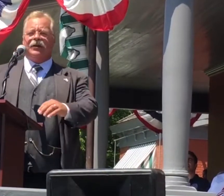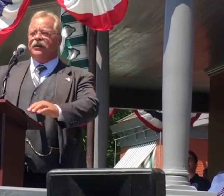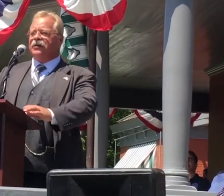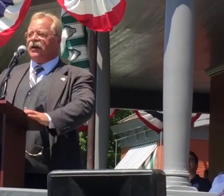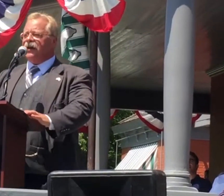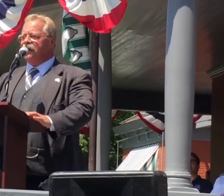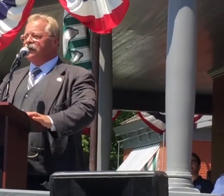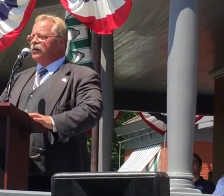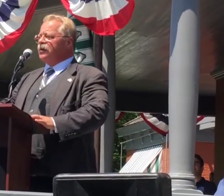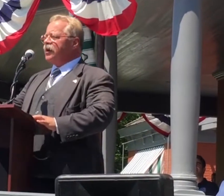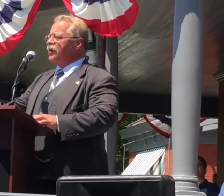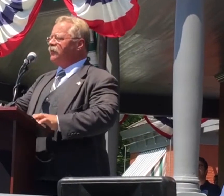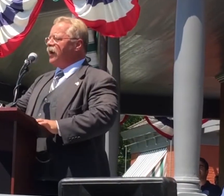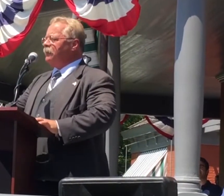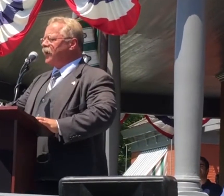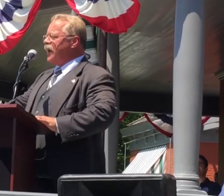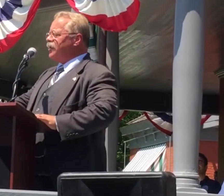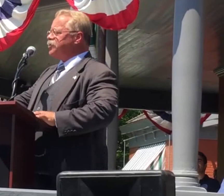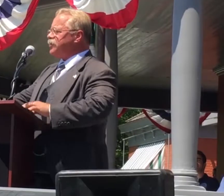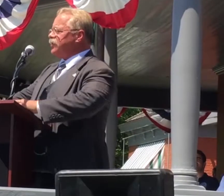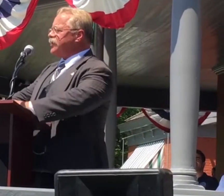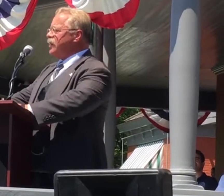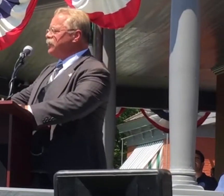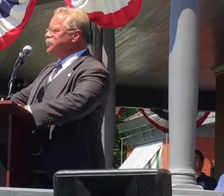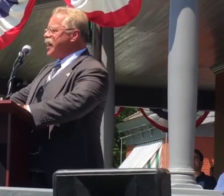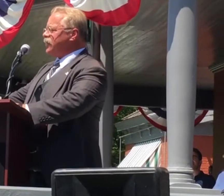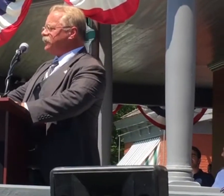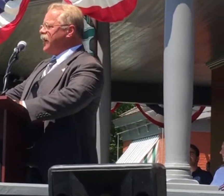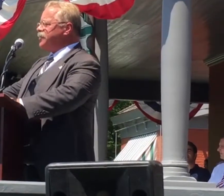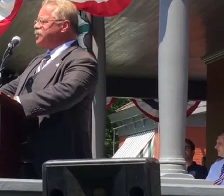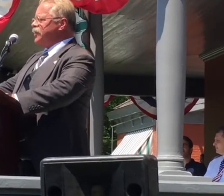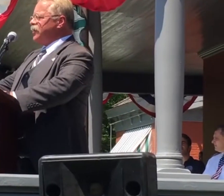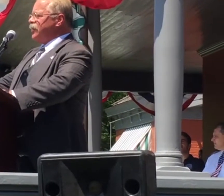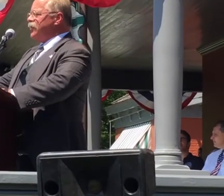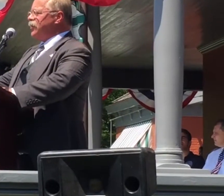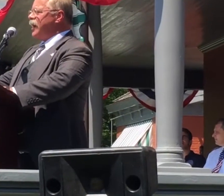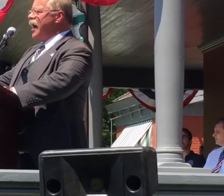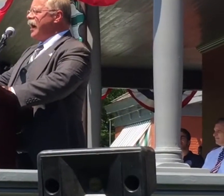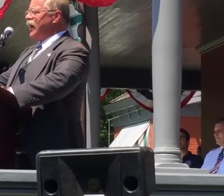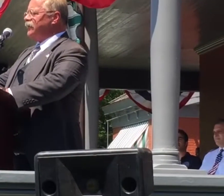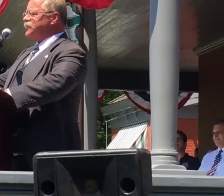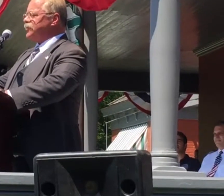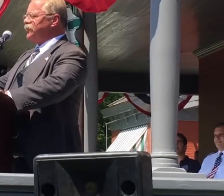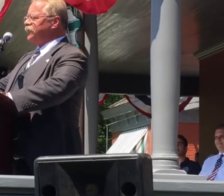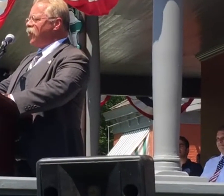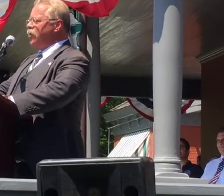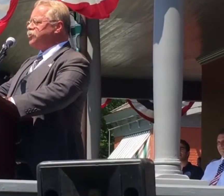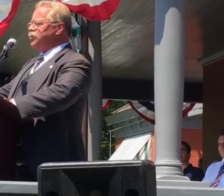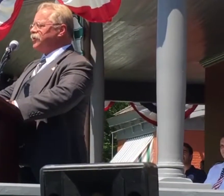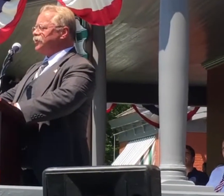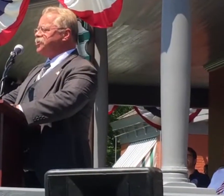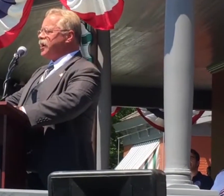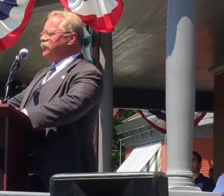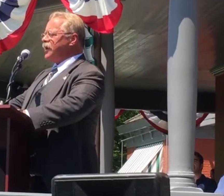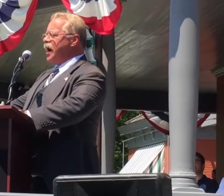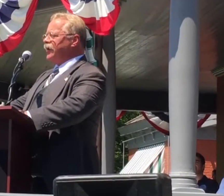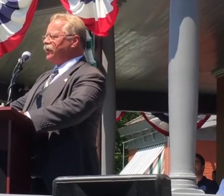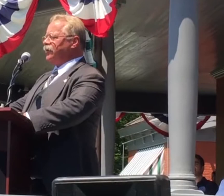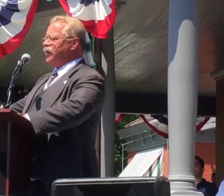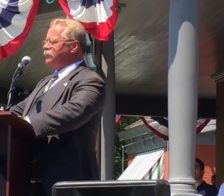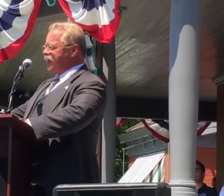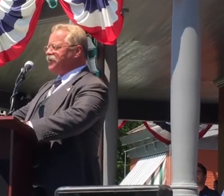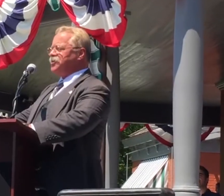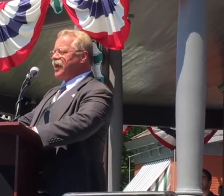they did indeed give a pledge that they would sacrifice their lives, their fortune, and their